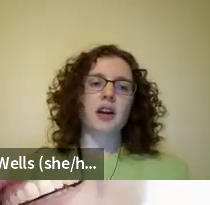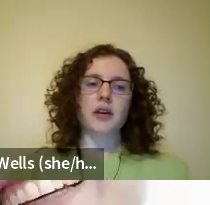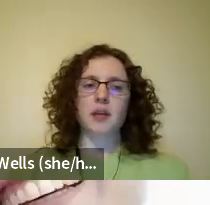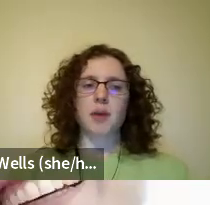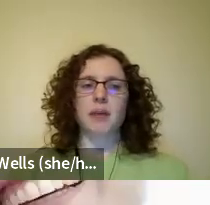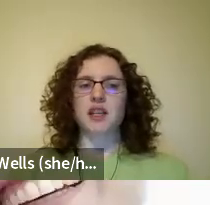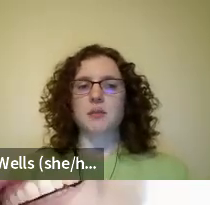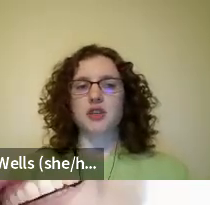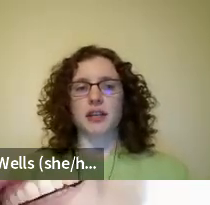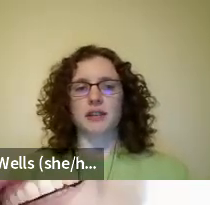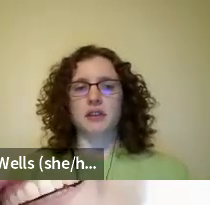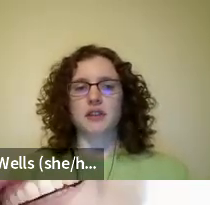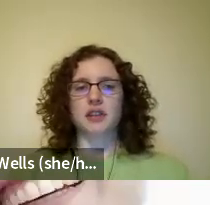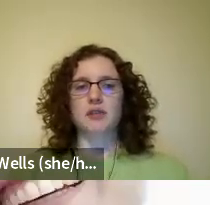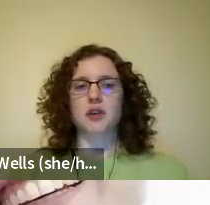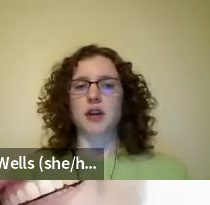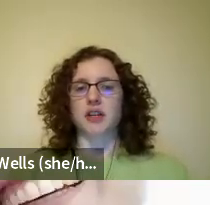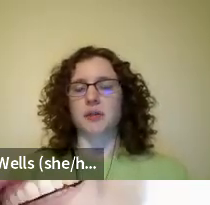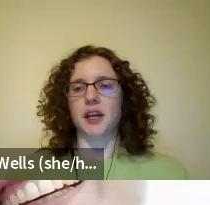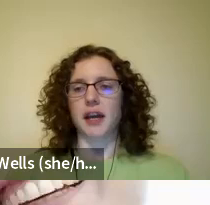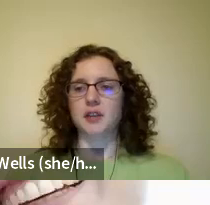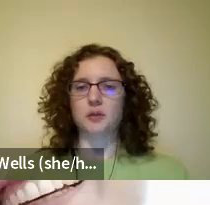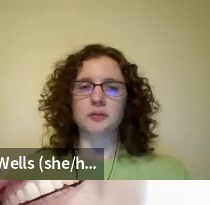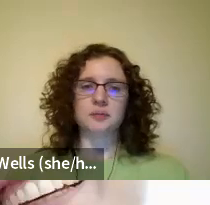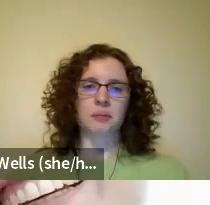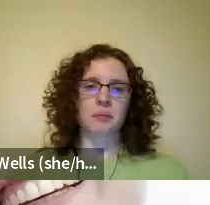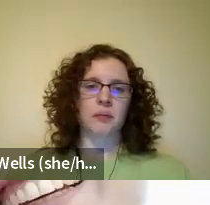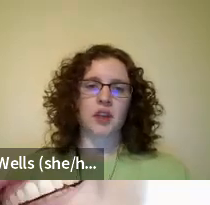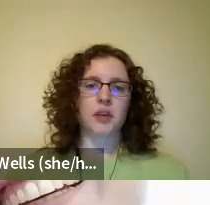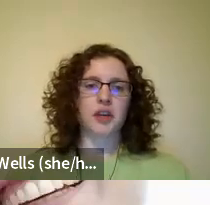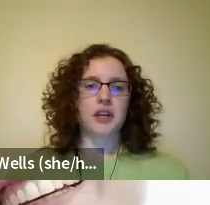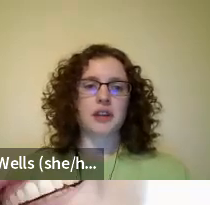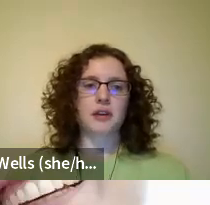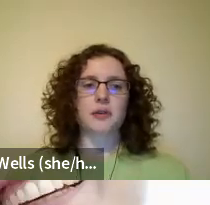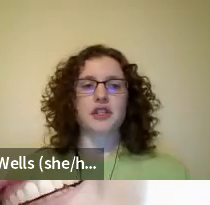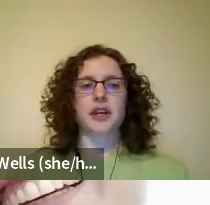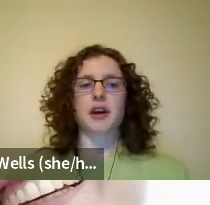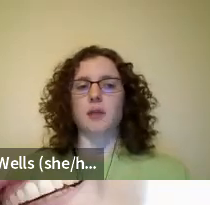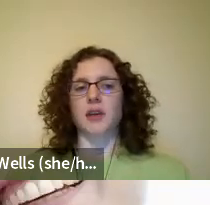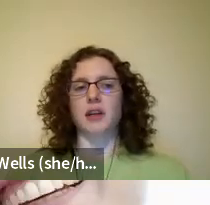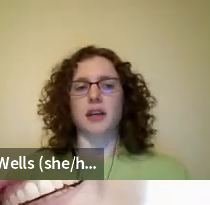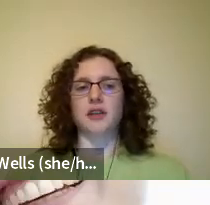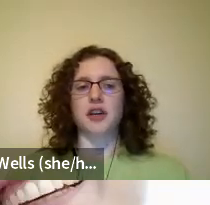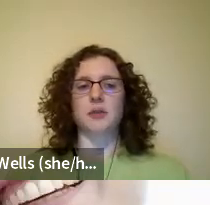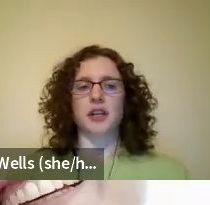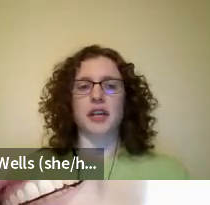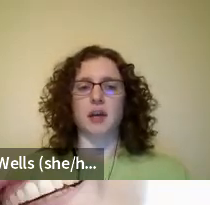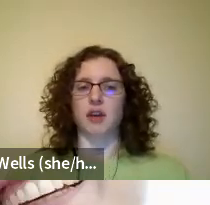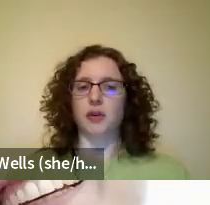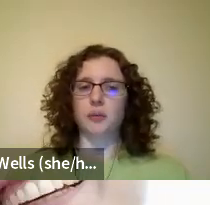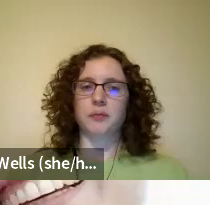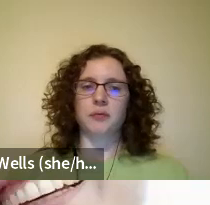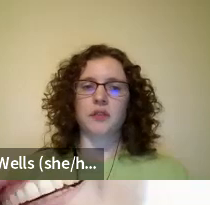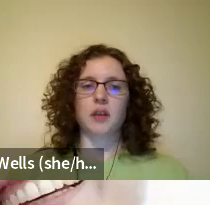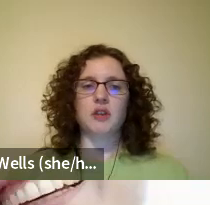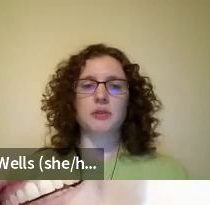I had already met my husband, Jason, just after I graduated high school. We knew each other through a shared hobby and a shared weekly gaming